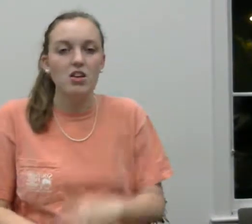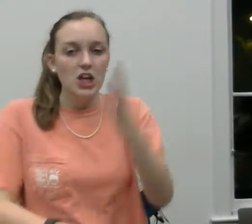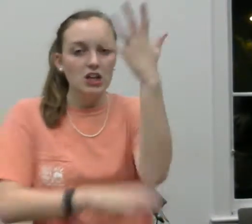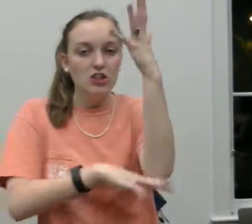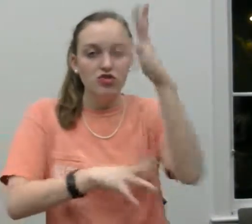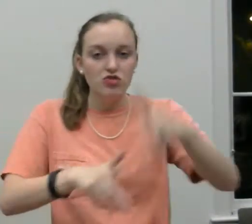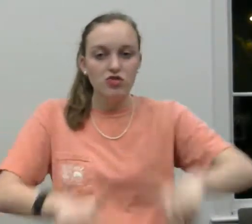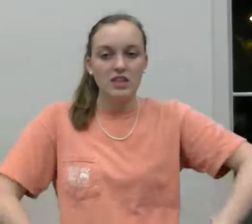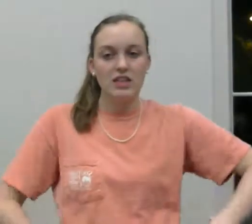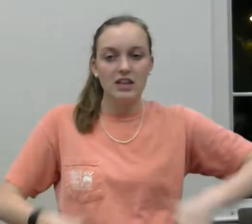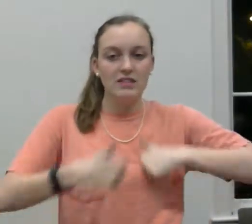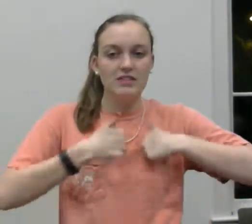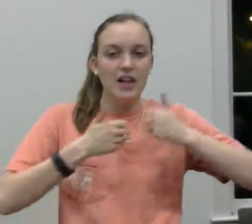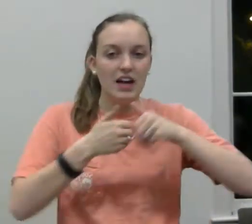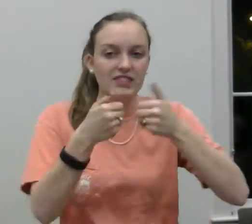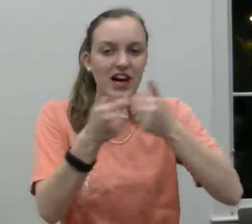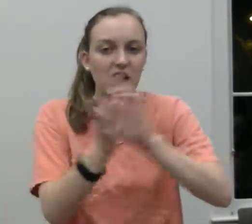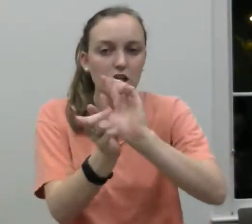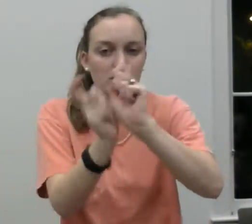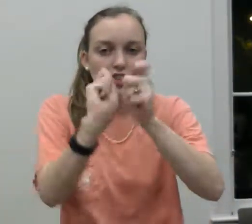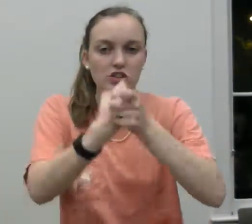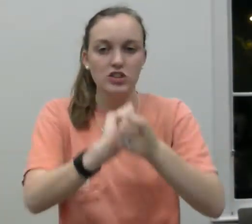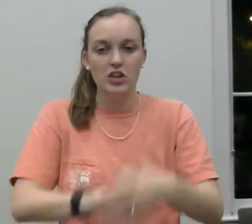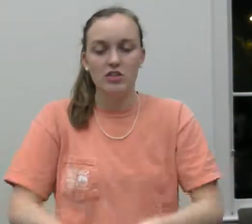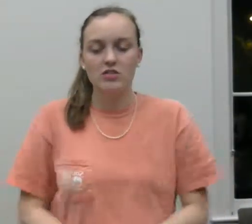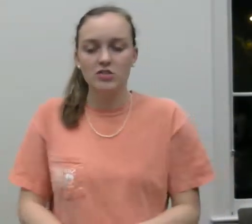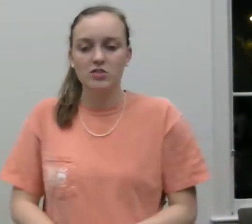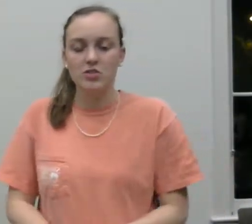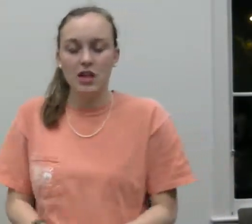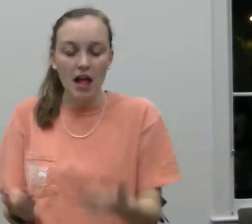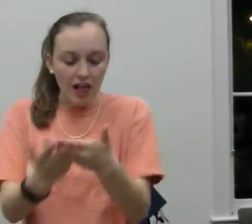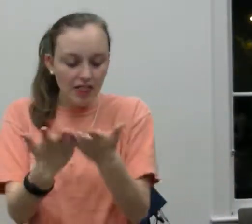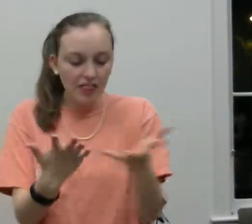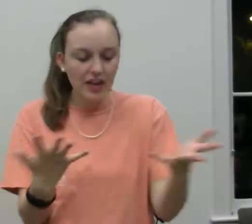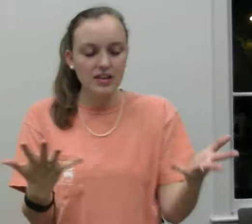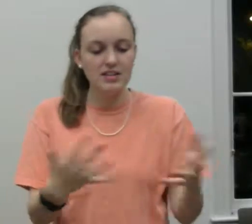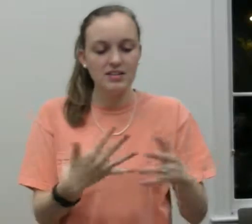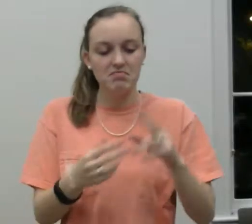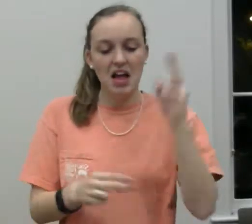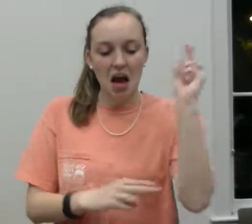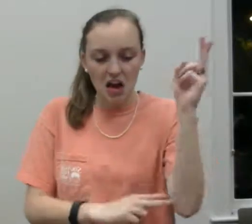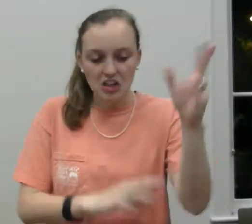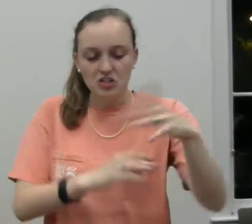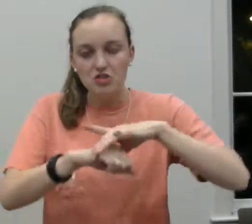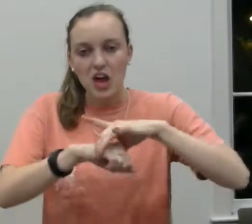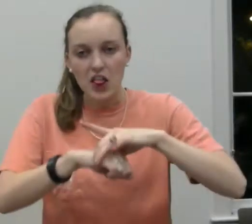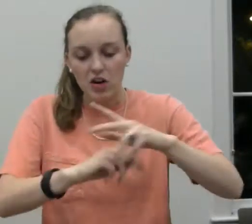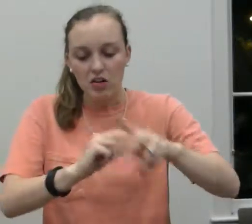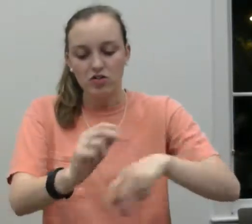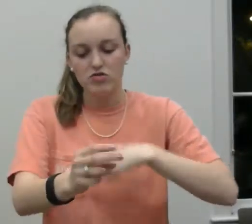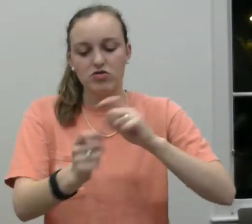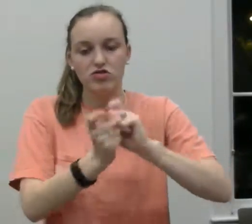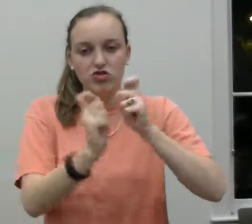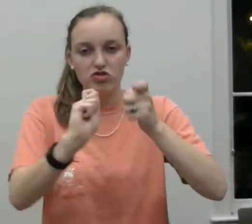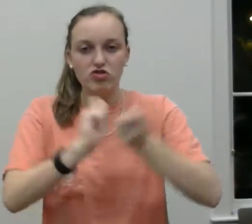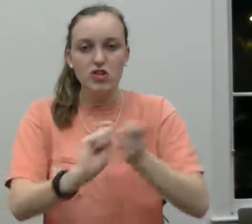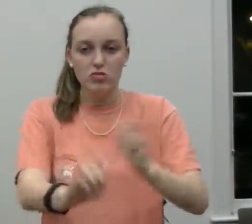differences in organisms throughout the history of the earth of life on the planet. And so there are a lot of things that we're going to be talking